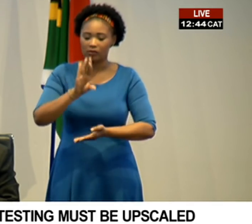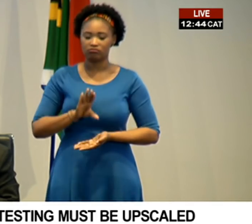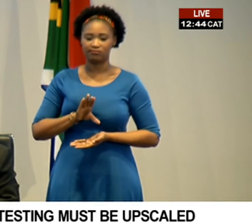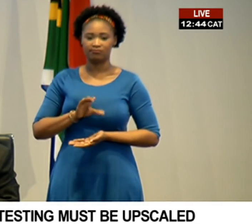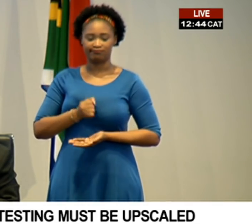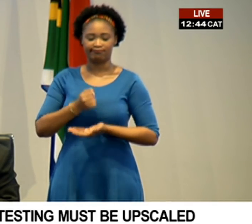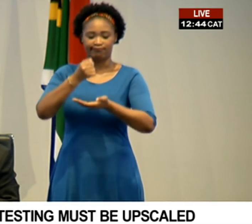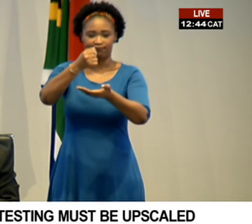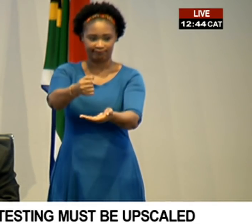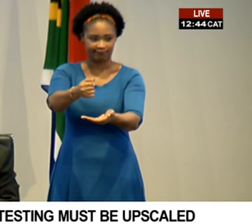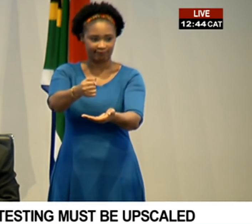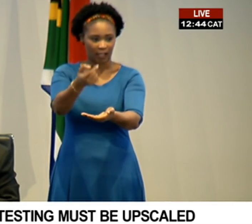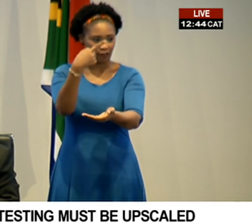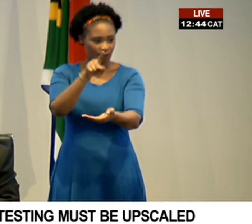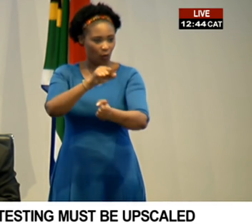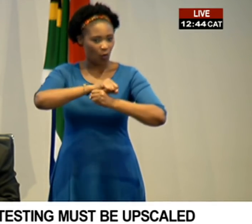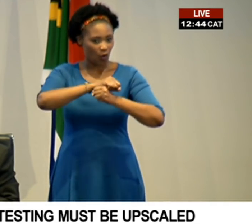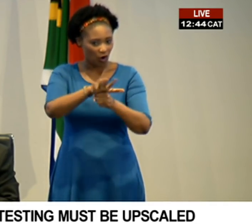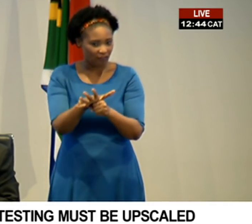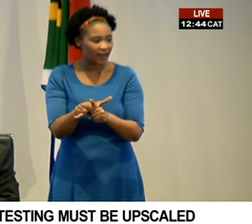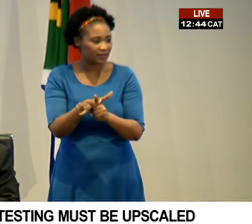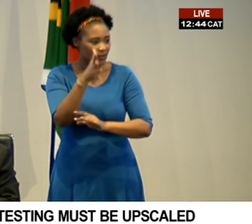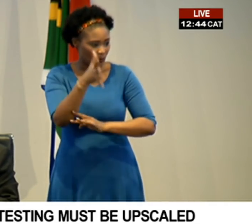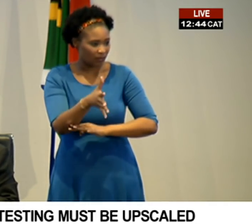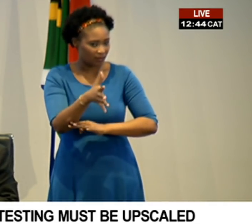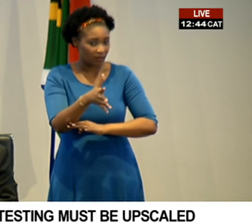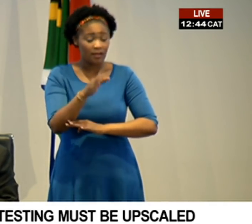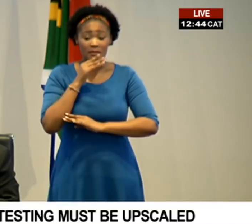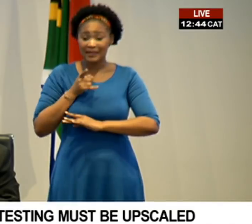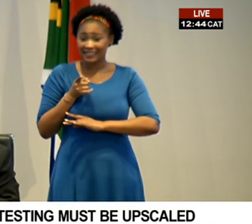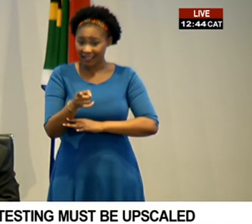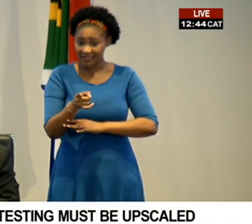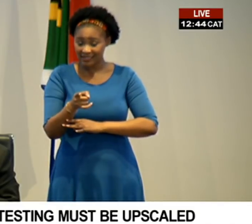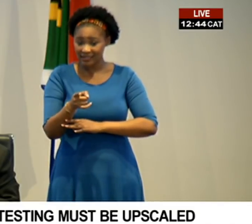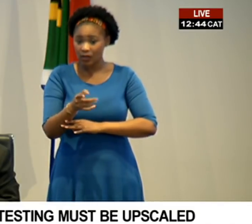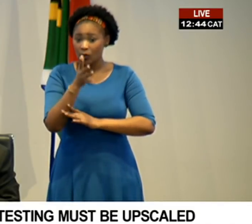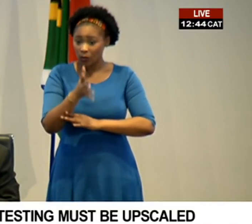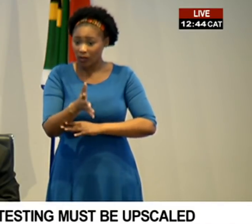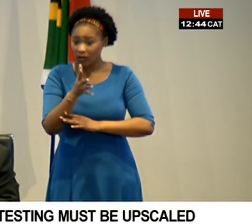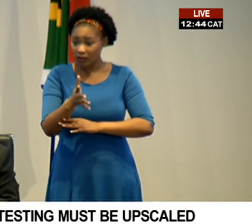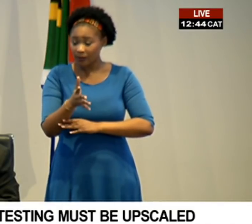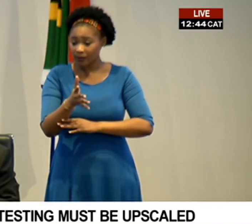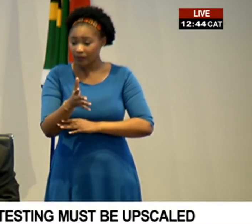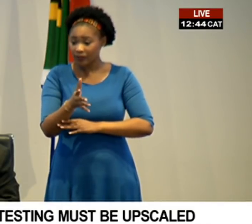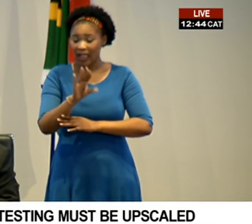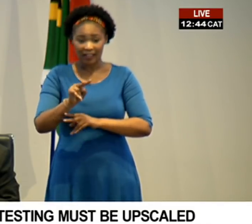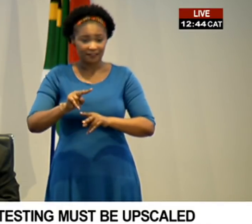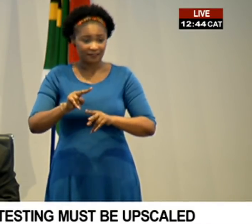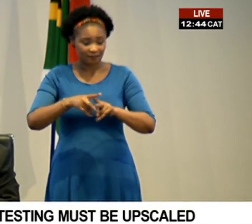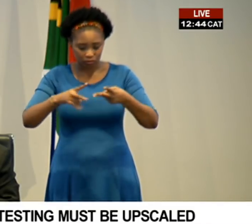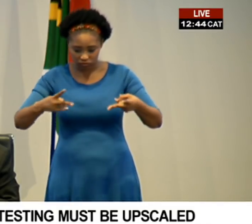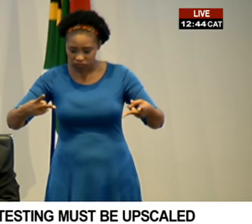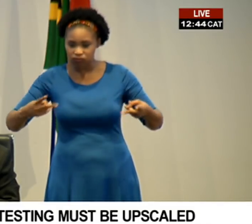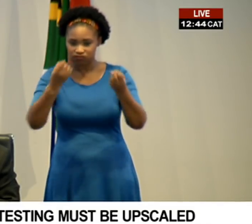to COVID-19, and that is going to work itself through the various